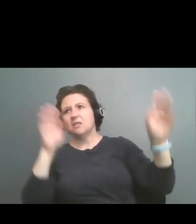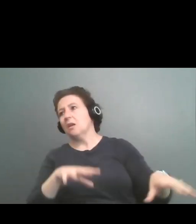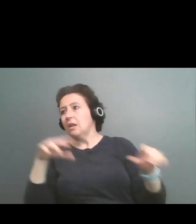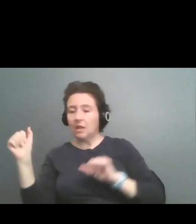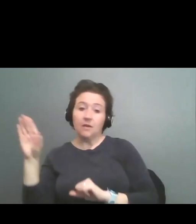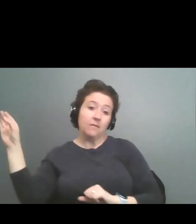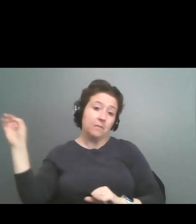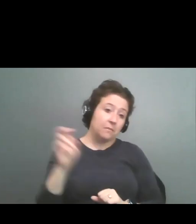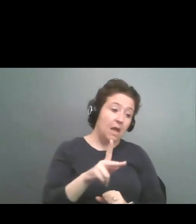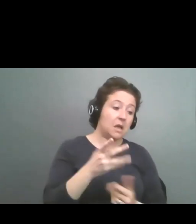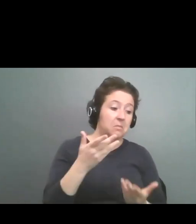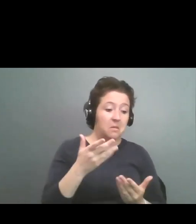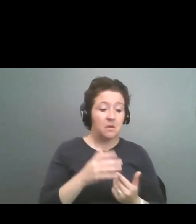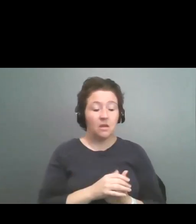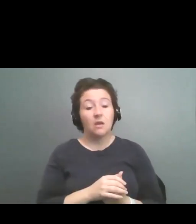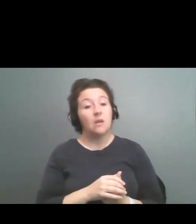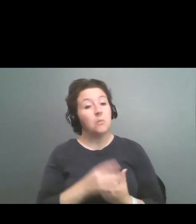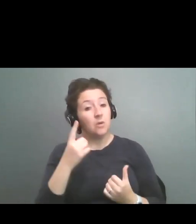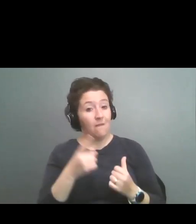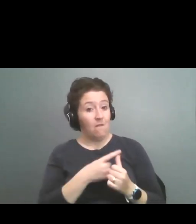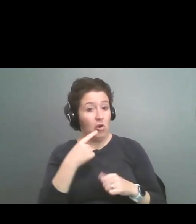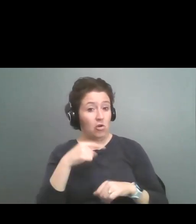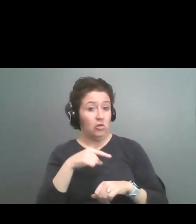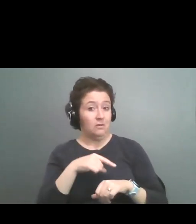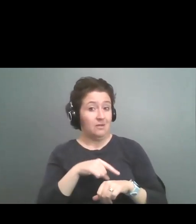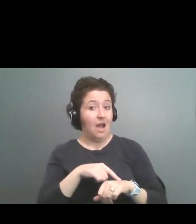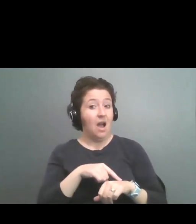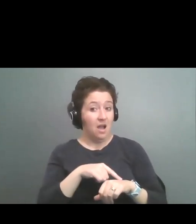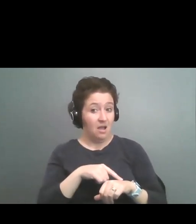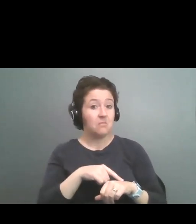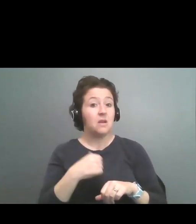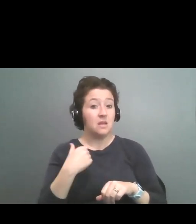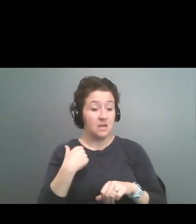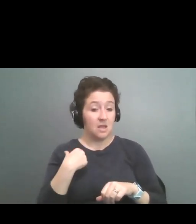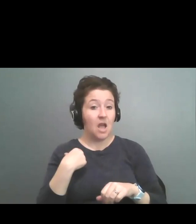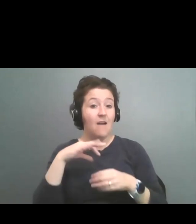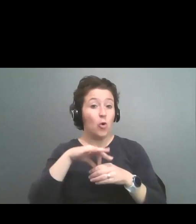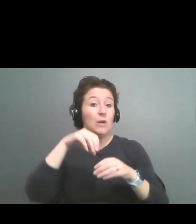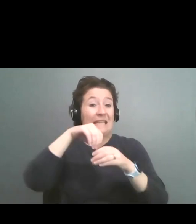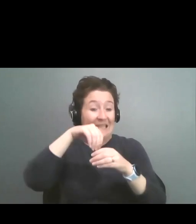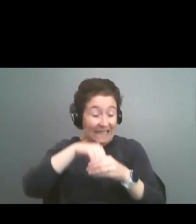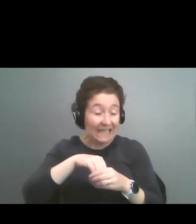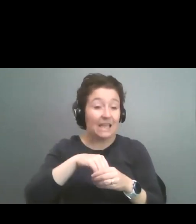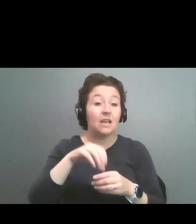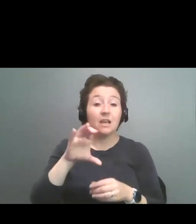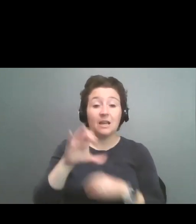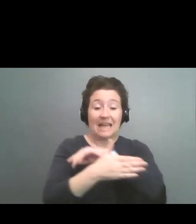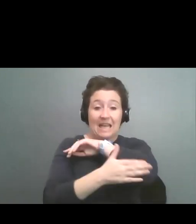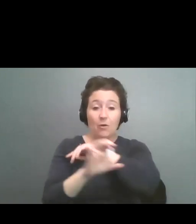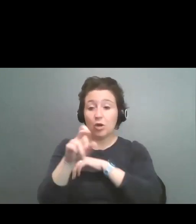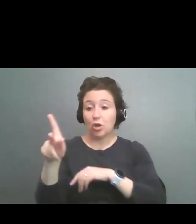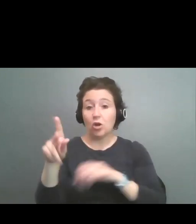back. And for the first time, we're also having voting in the county clerk's office